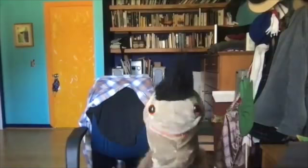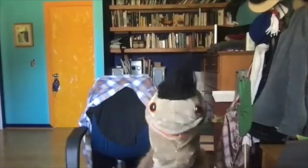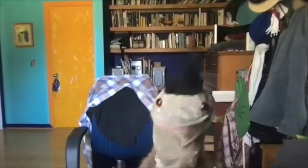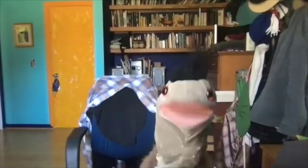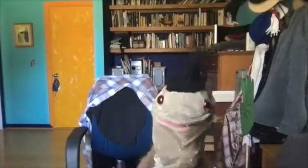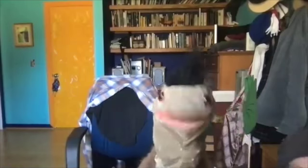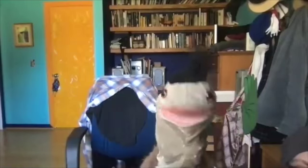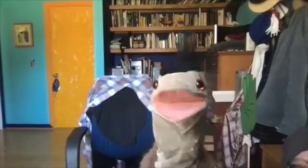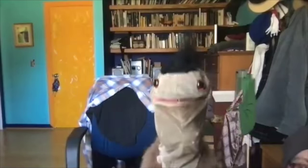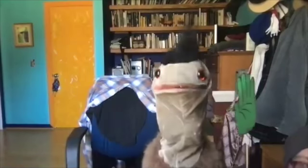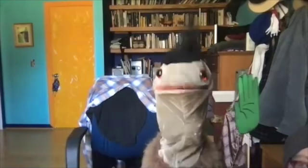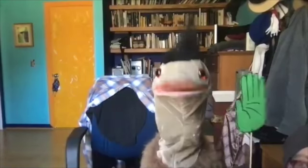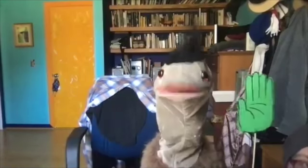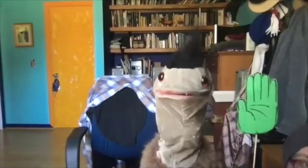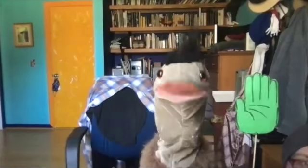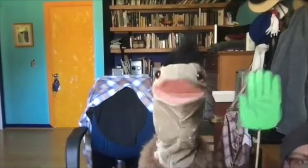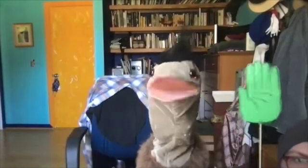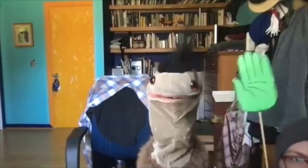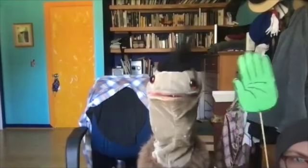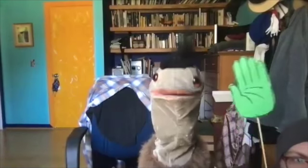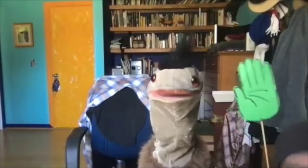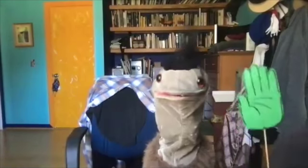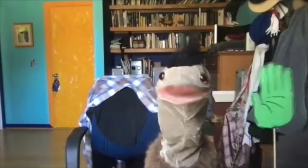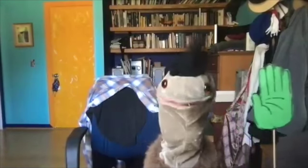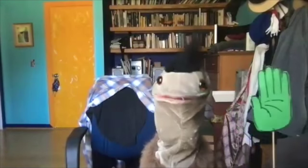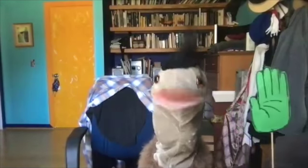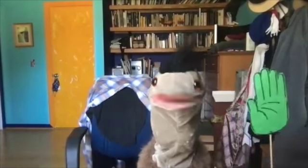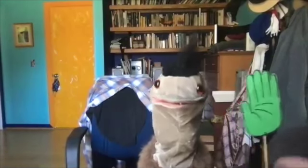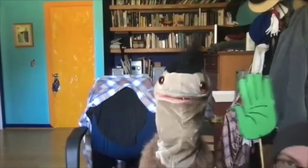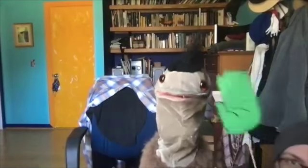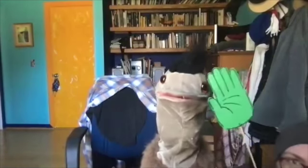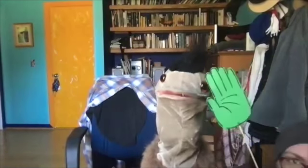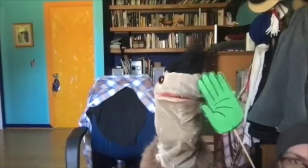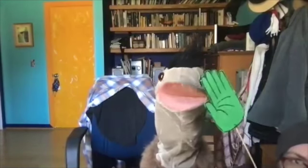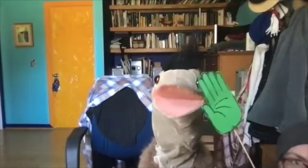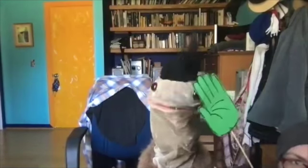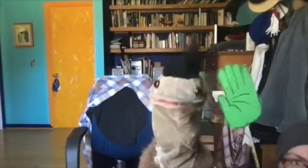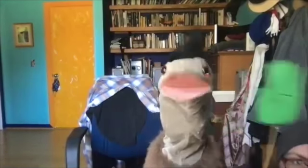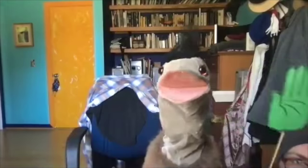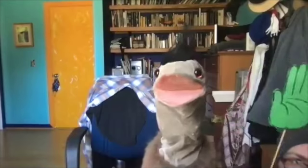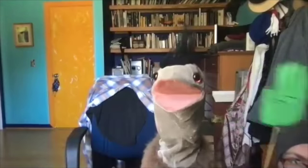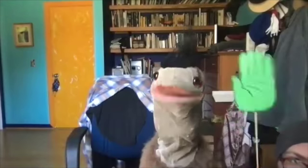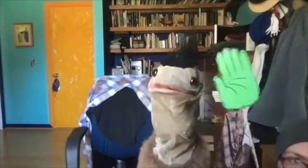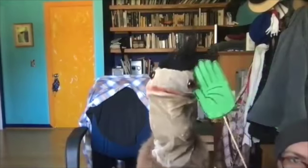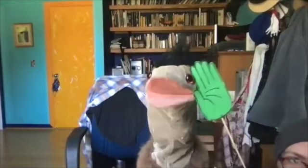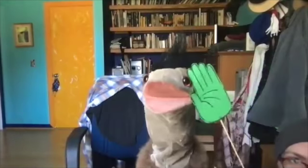Then move it out, sort of like a salute. Here, let me show you. Hello.